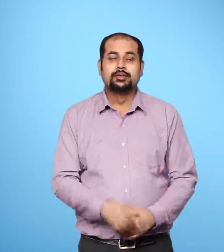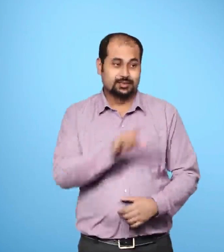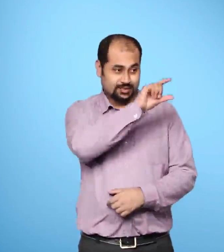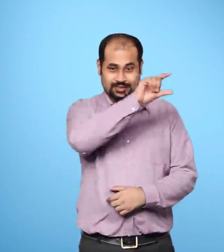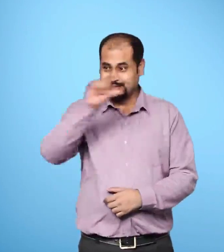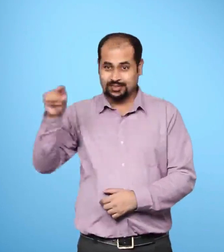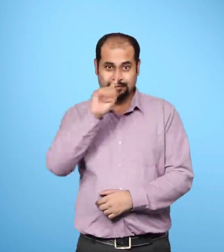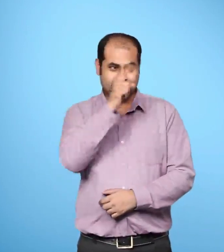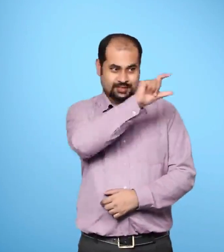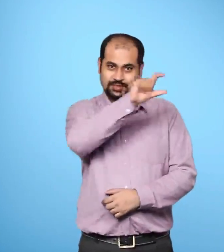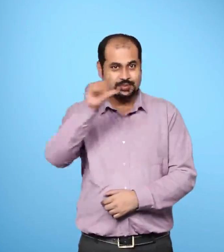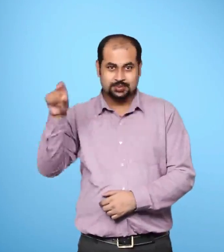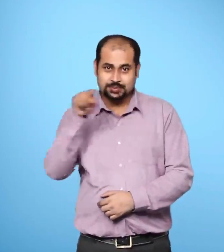Row 1.